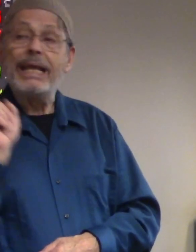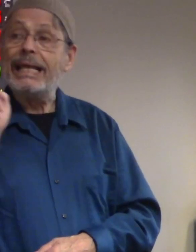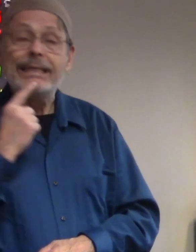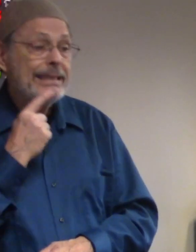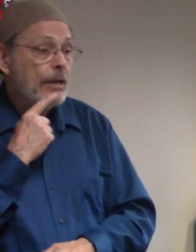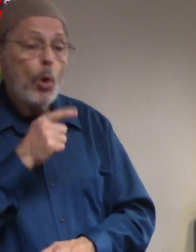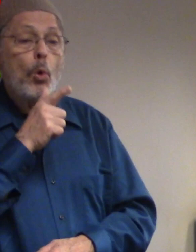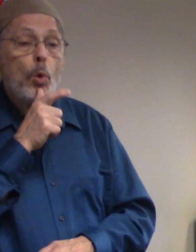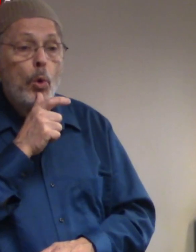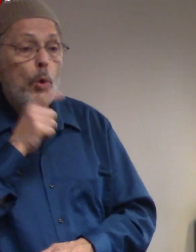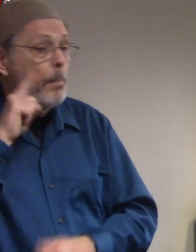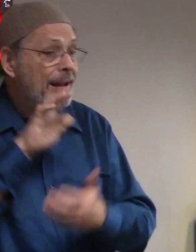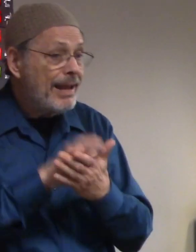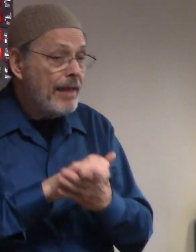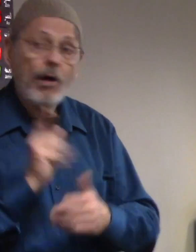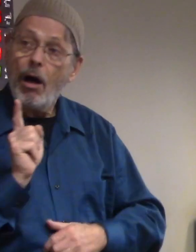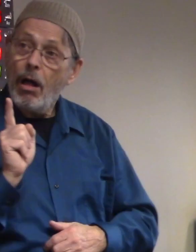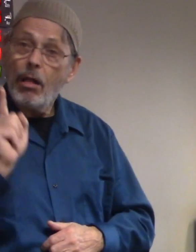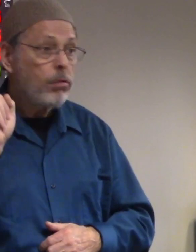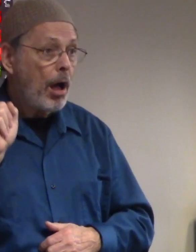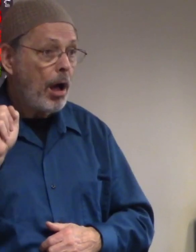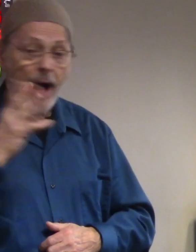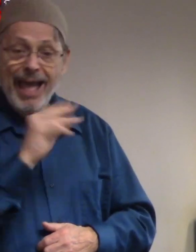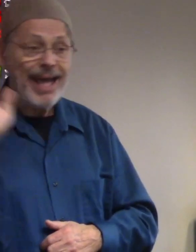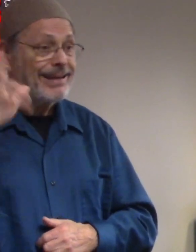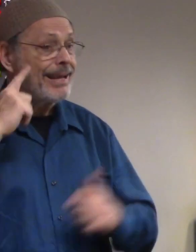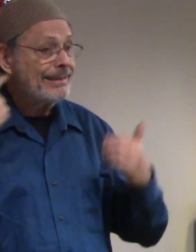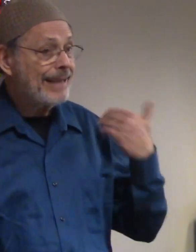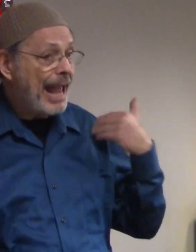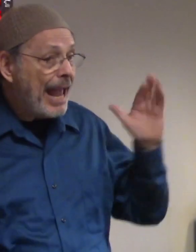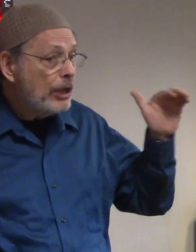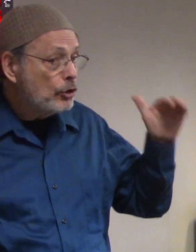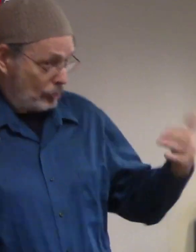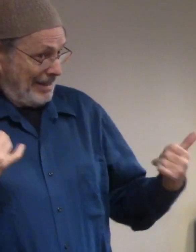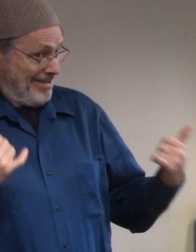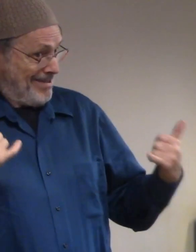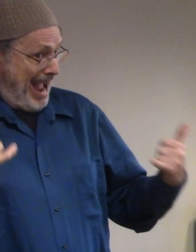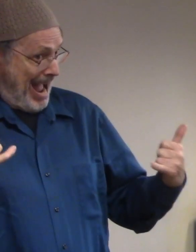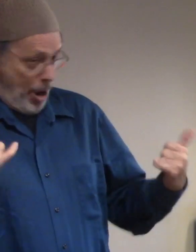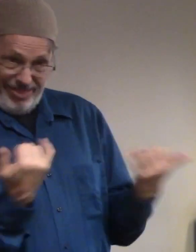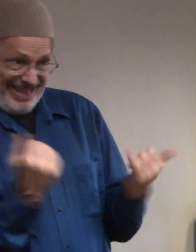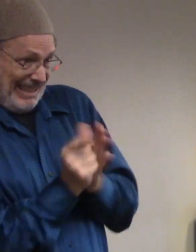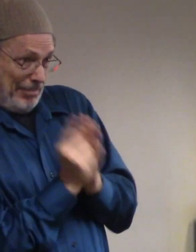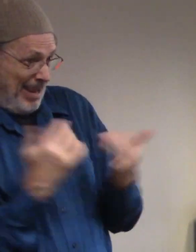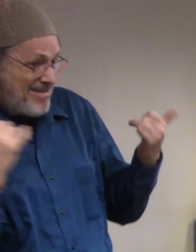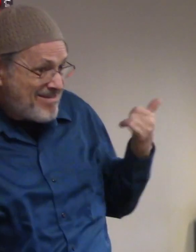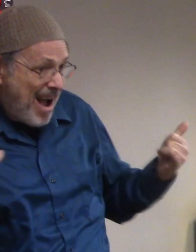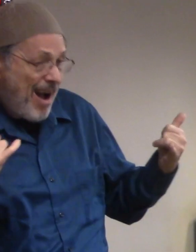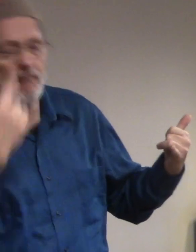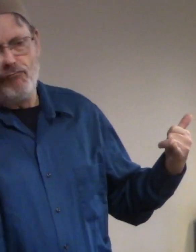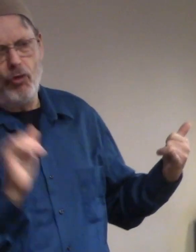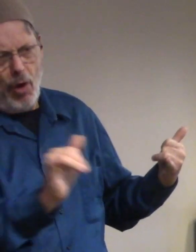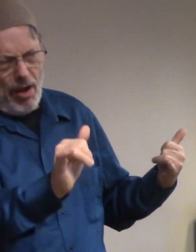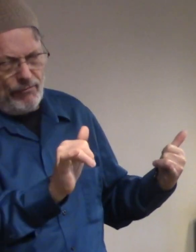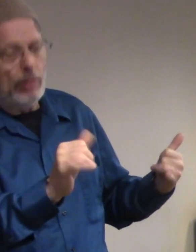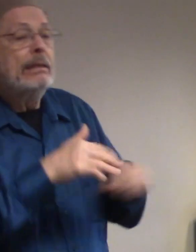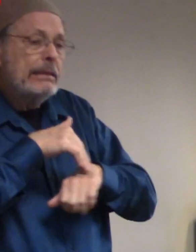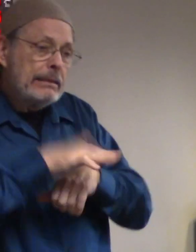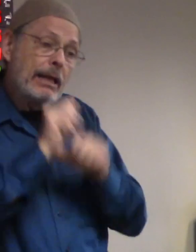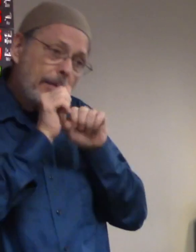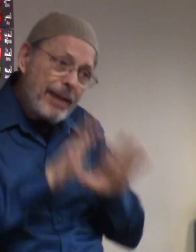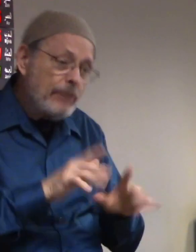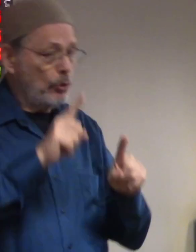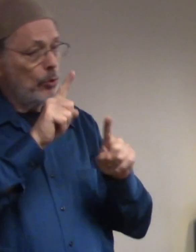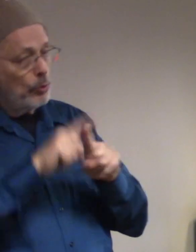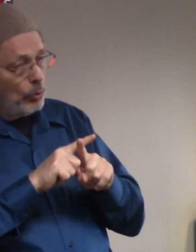who believe, Allah and his angels presently, right this second and forever, sends blessings